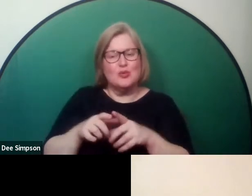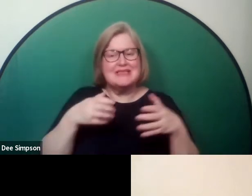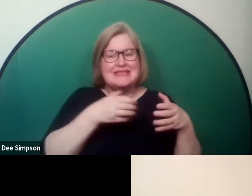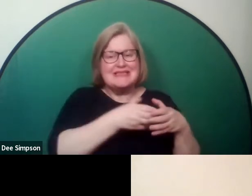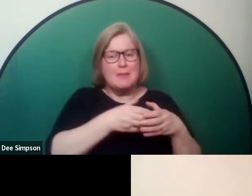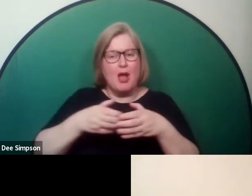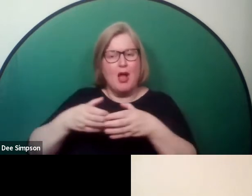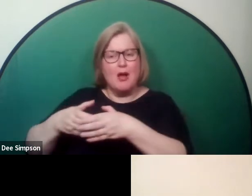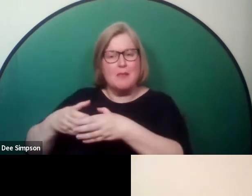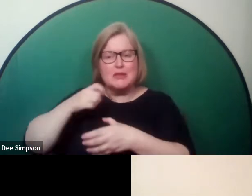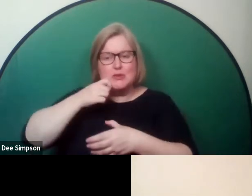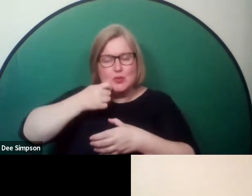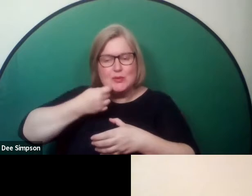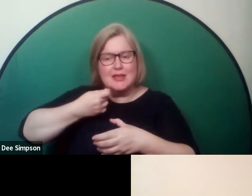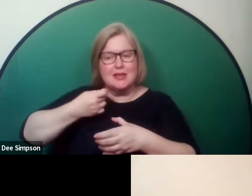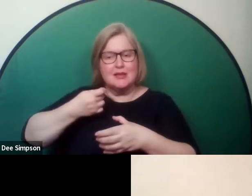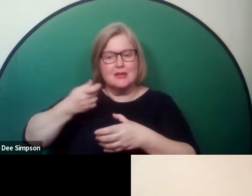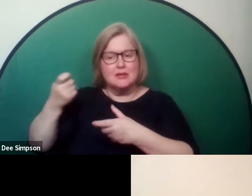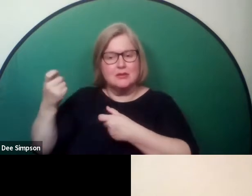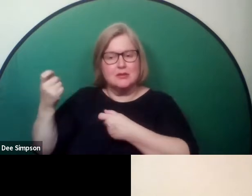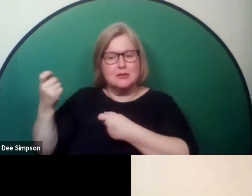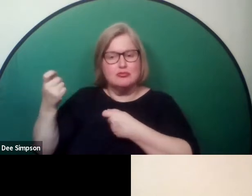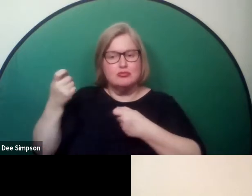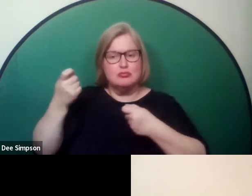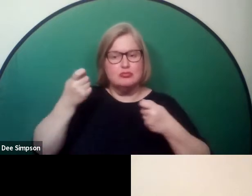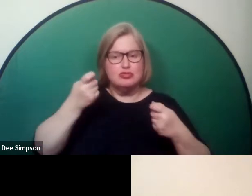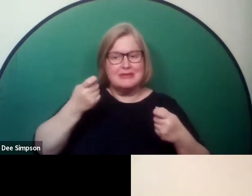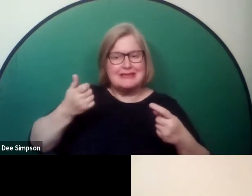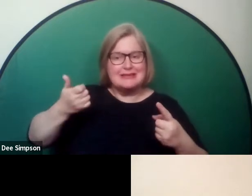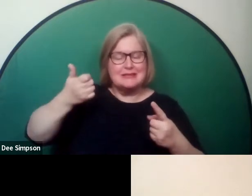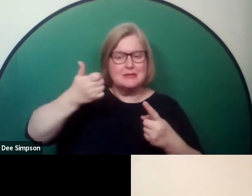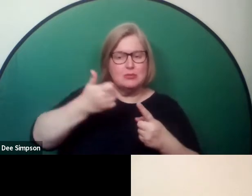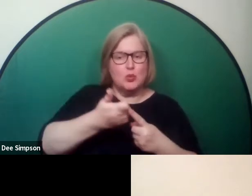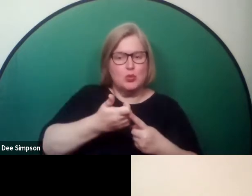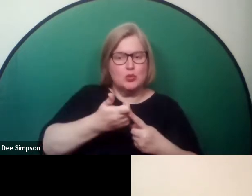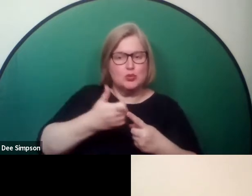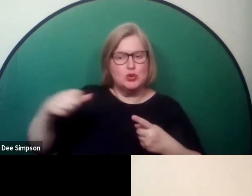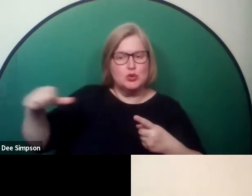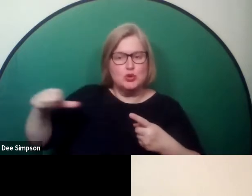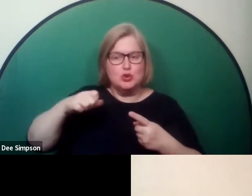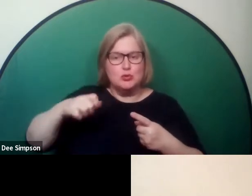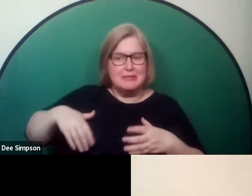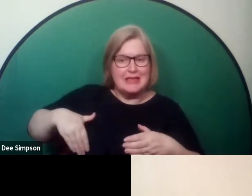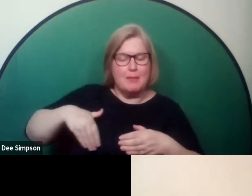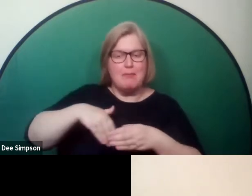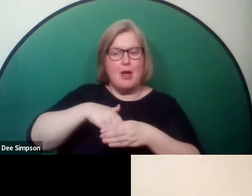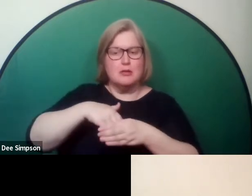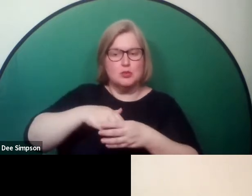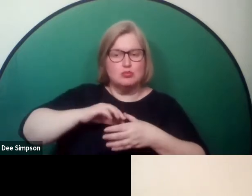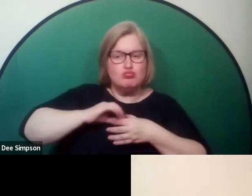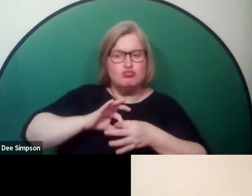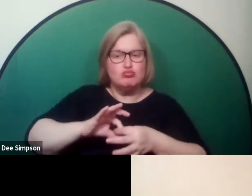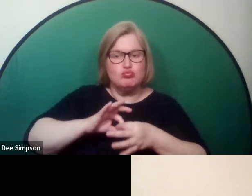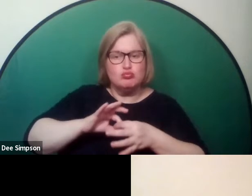departments that to bring in people who should be participating, who know much more